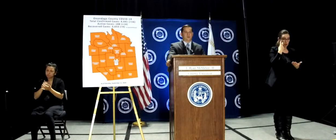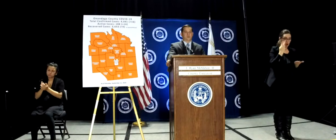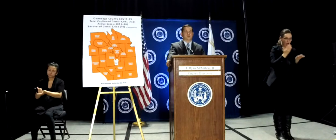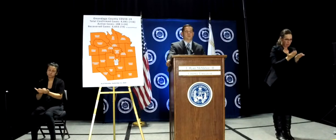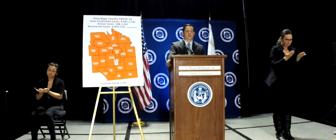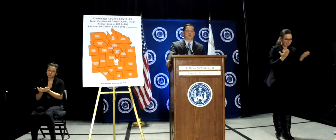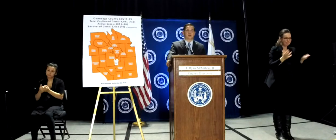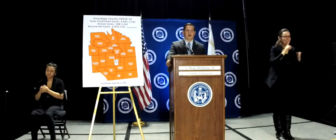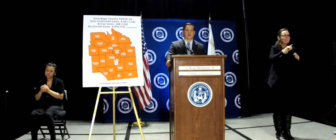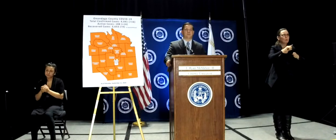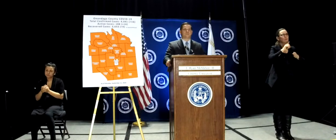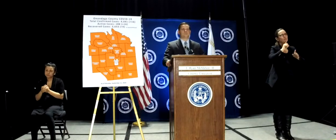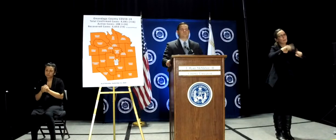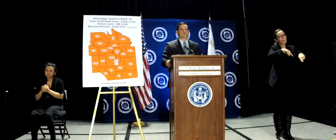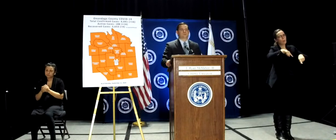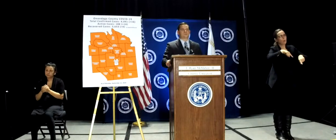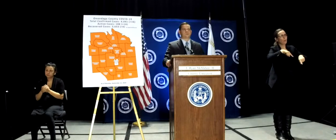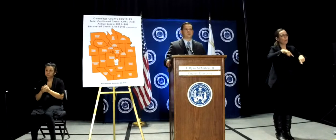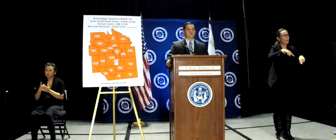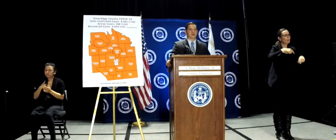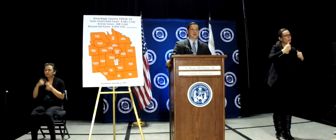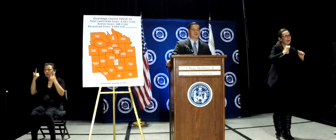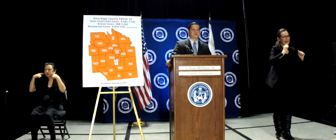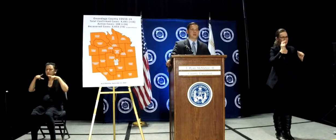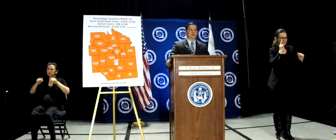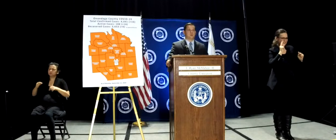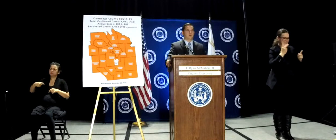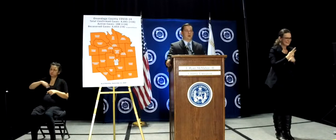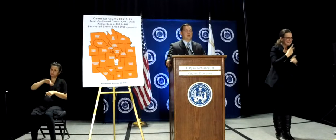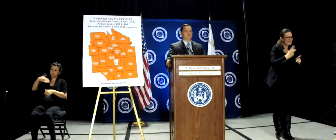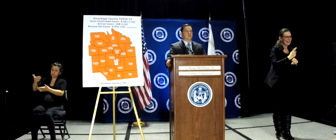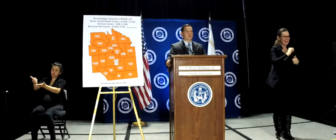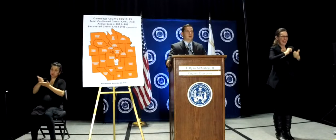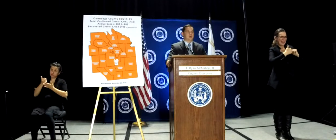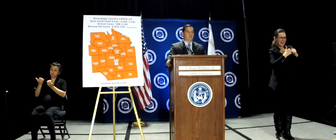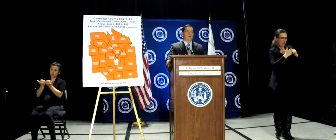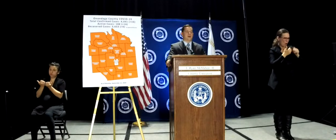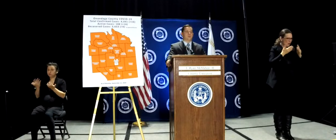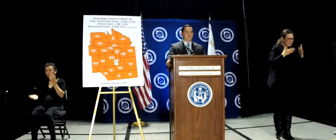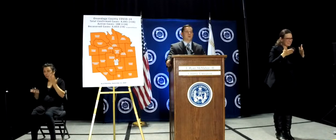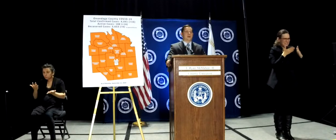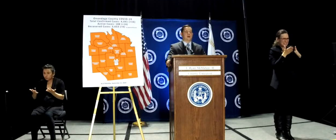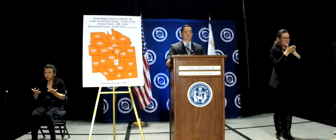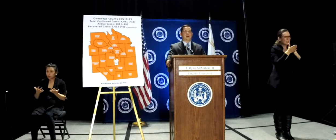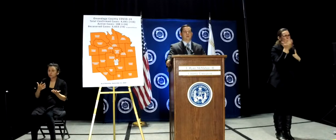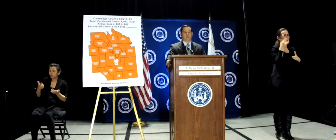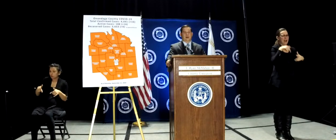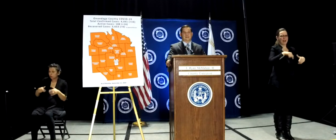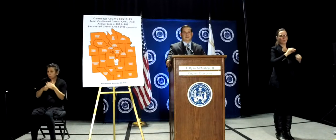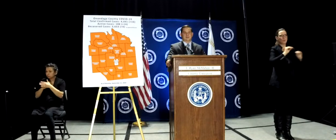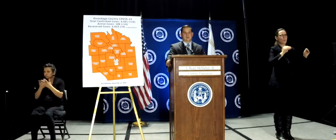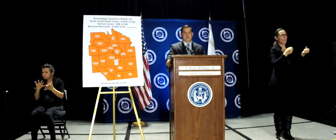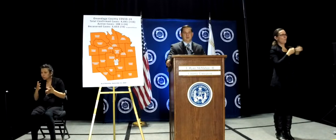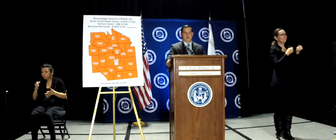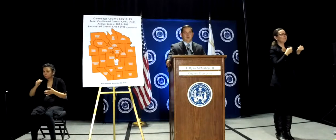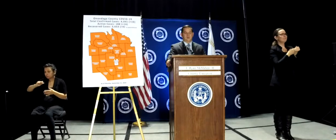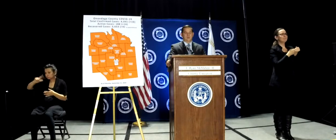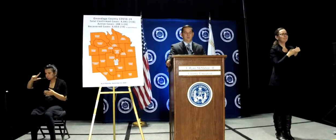hopefully break through some of the gridlock. Neither side gets exactly what they want, but a lot of people get helped out in the